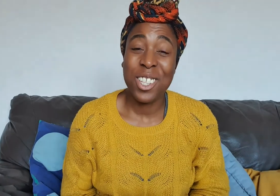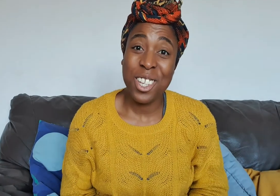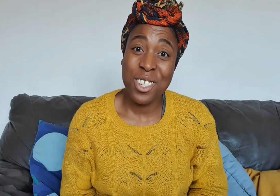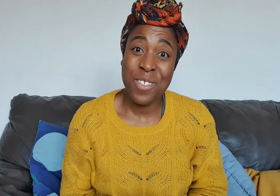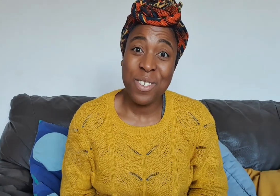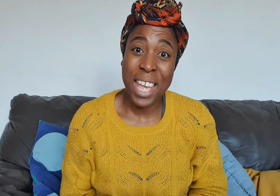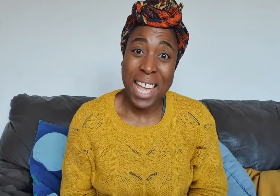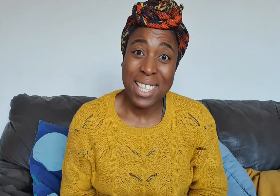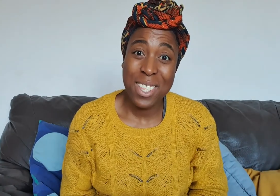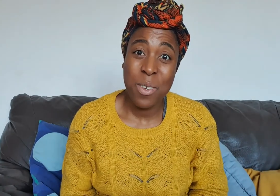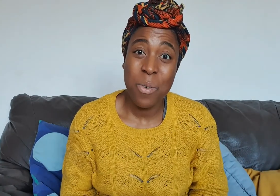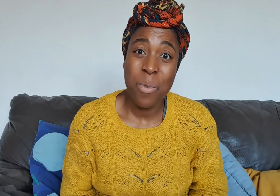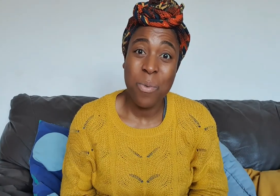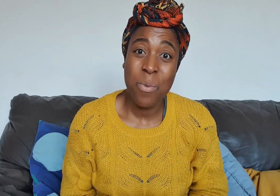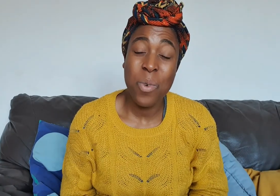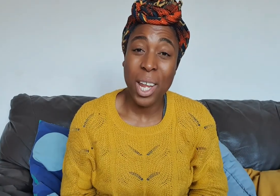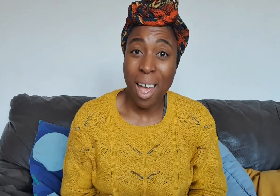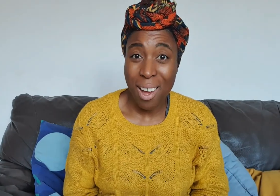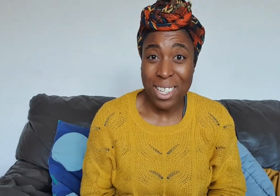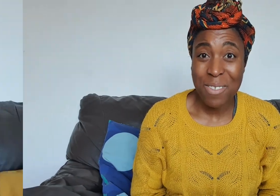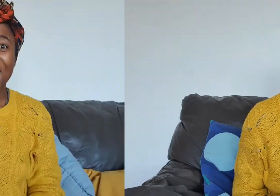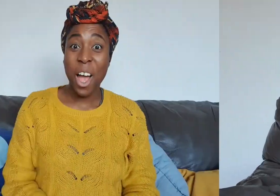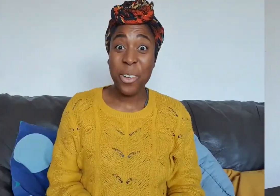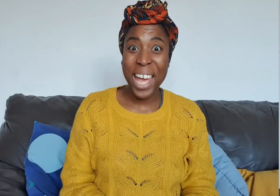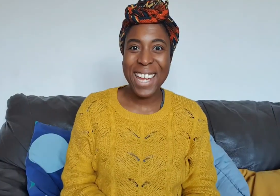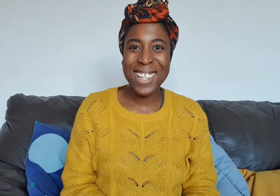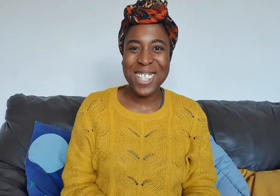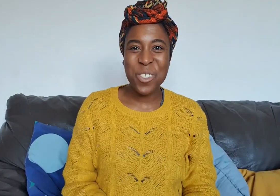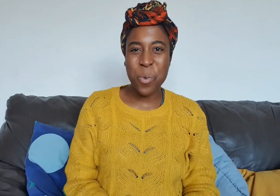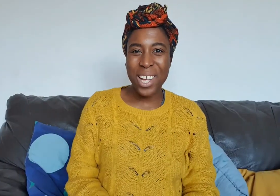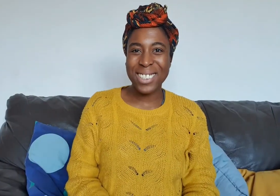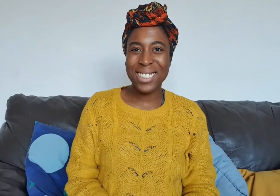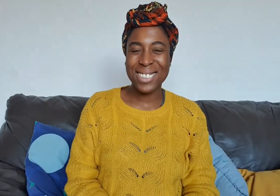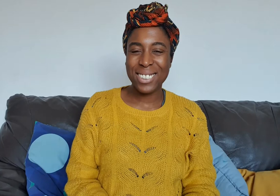Can you guess what I asked for? Okay, last one.